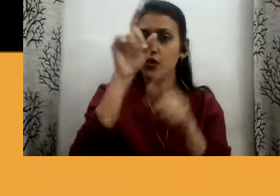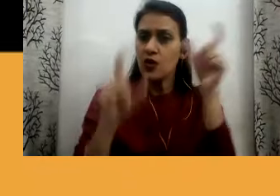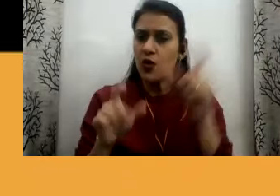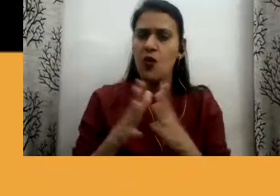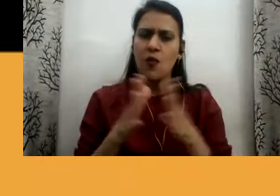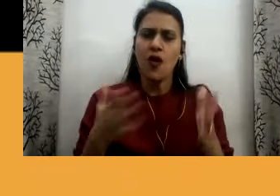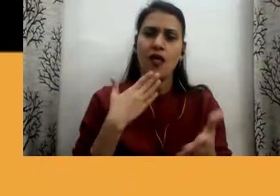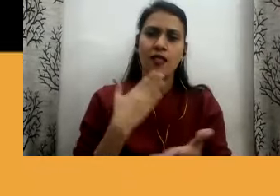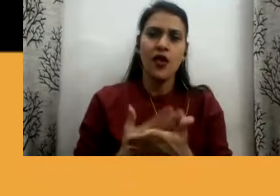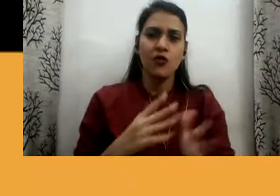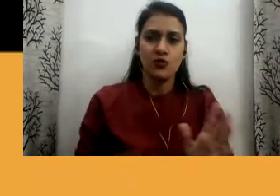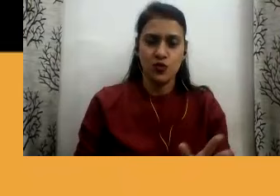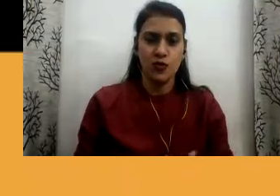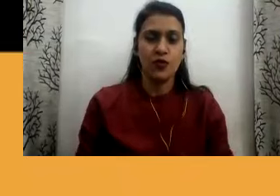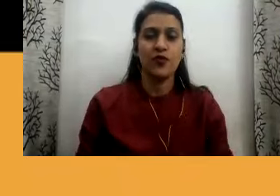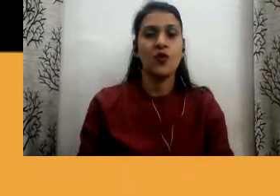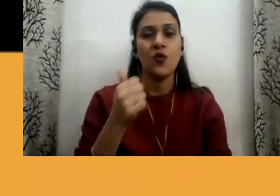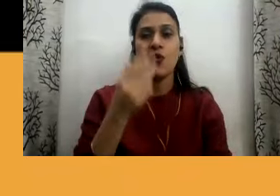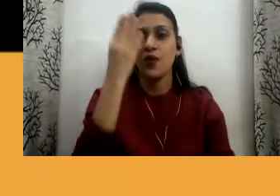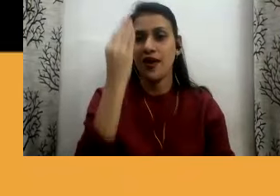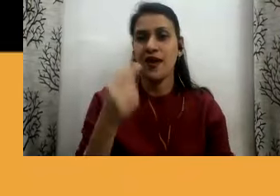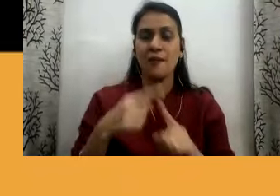session today. Good evening and welcome.